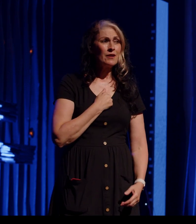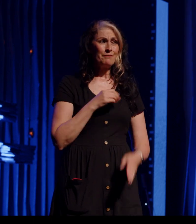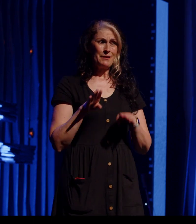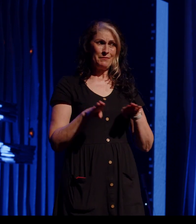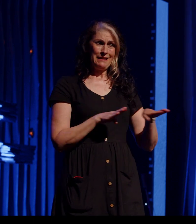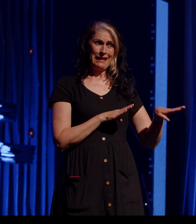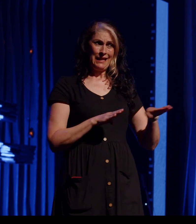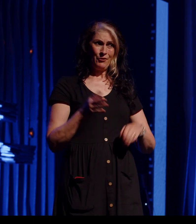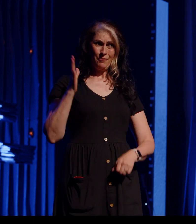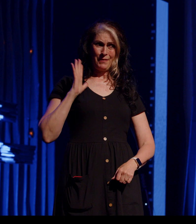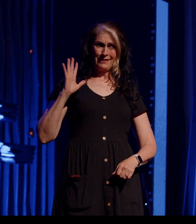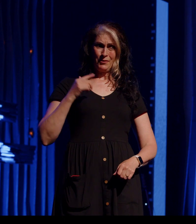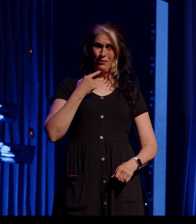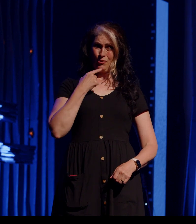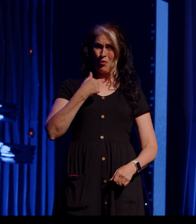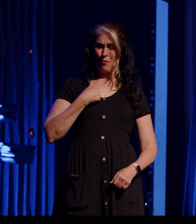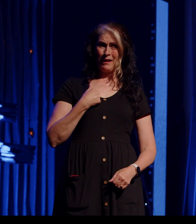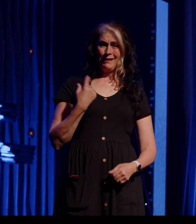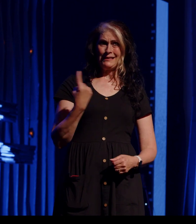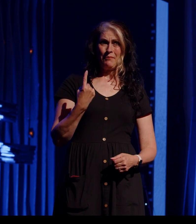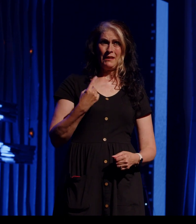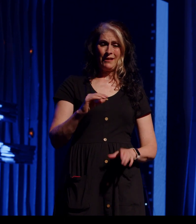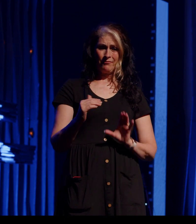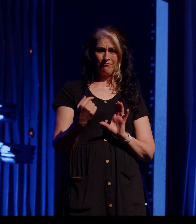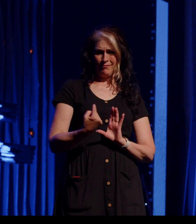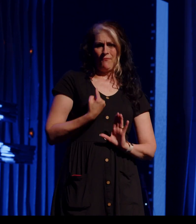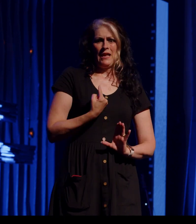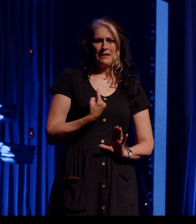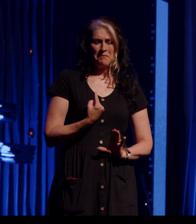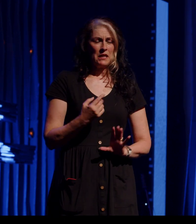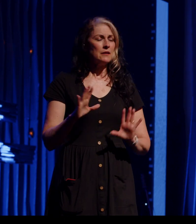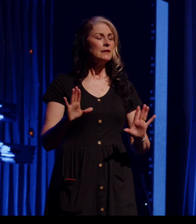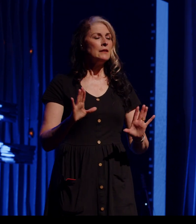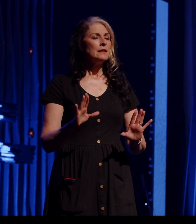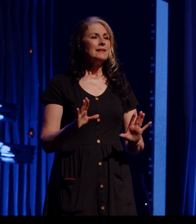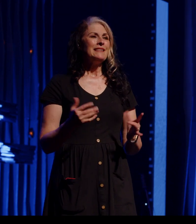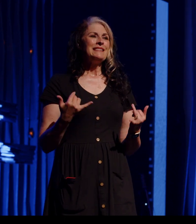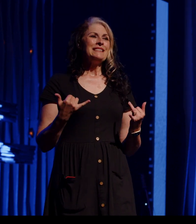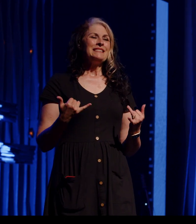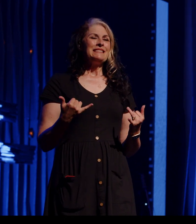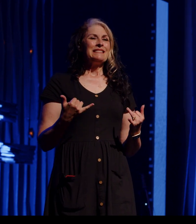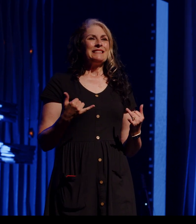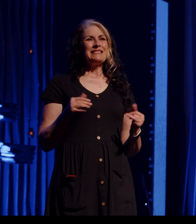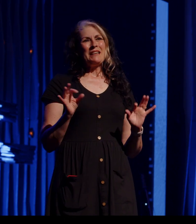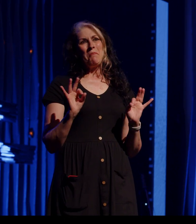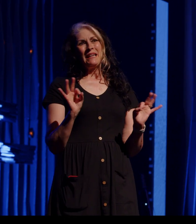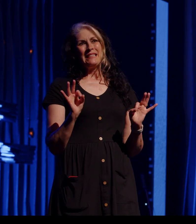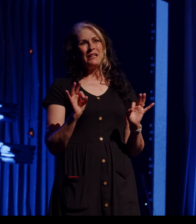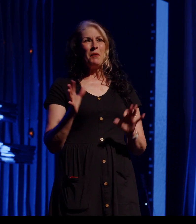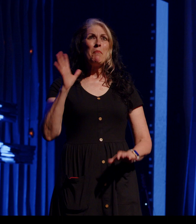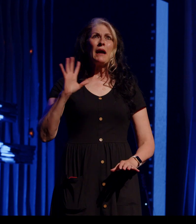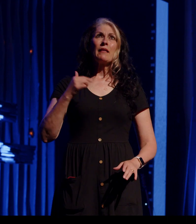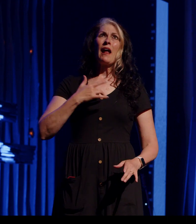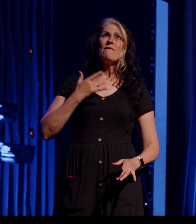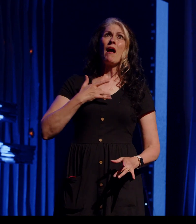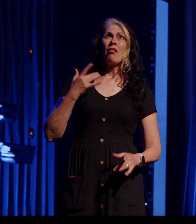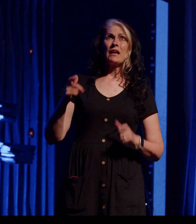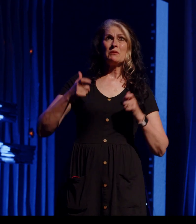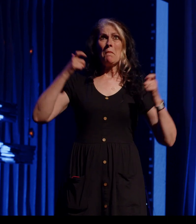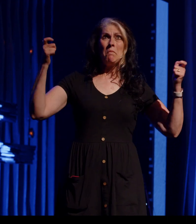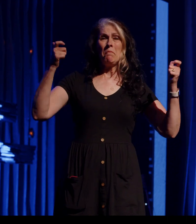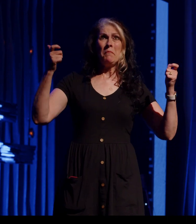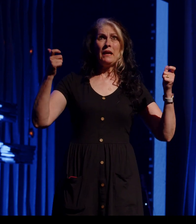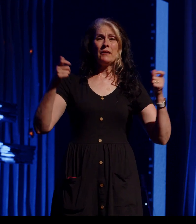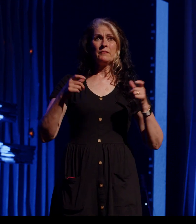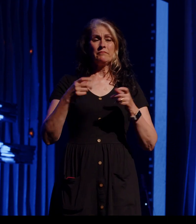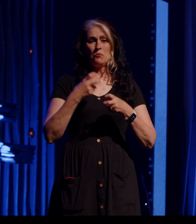acting the way I did when you said what you did or did what you did. It wasn't that big a deal, but in my mind, I just made it bigger than it was, and I don't want